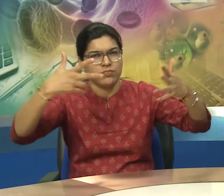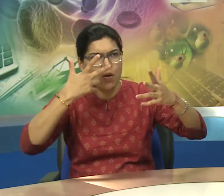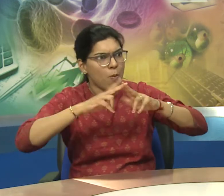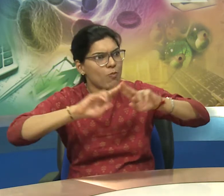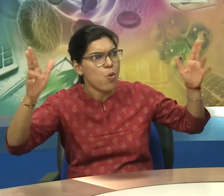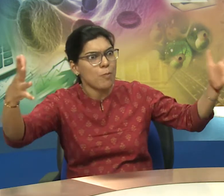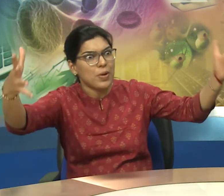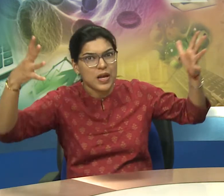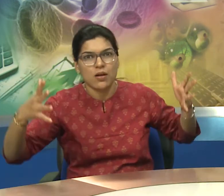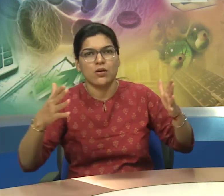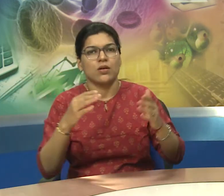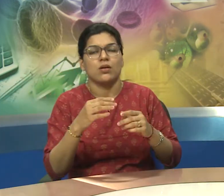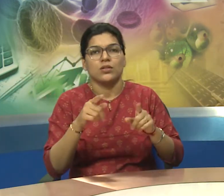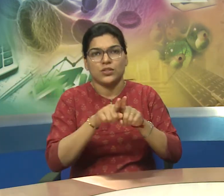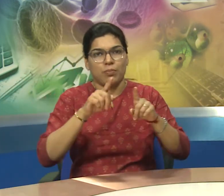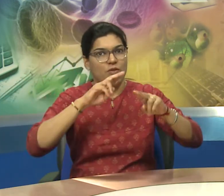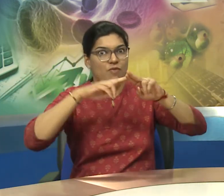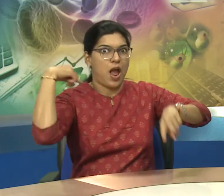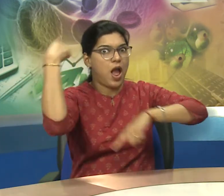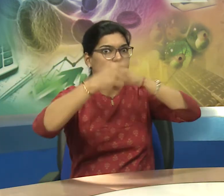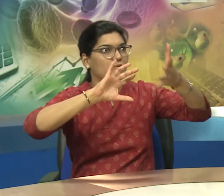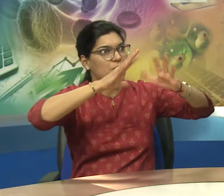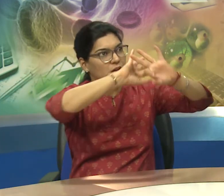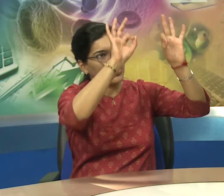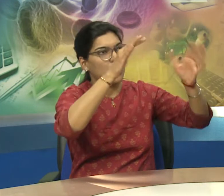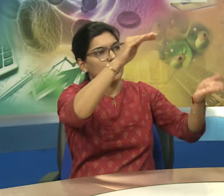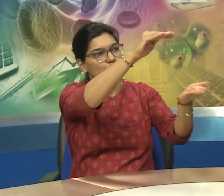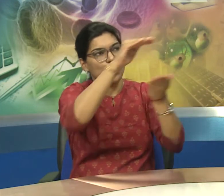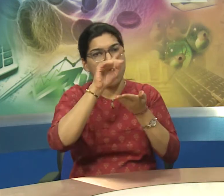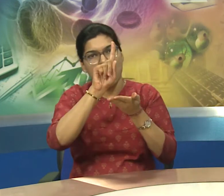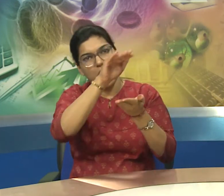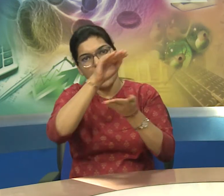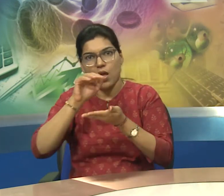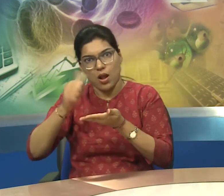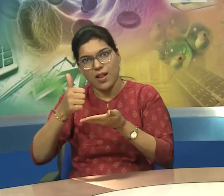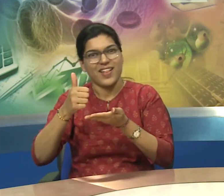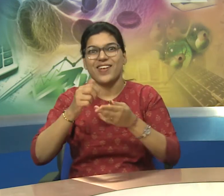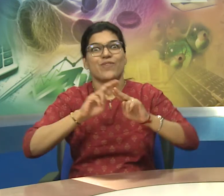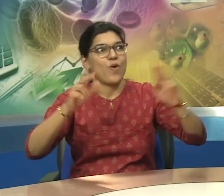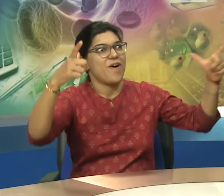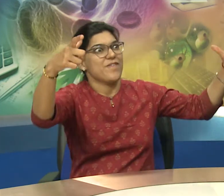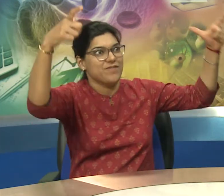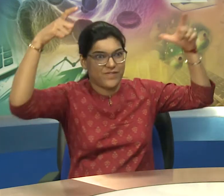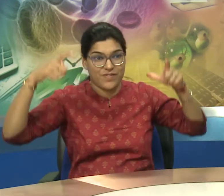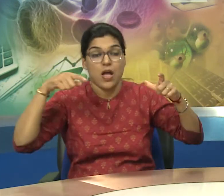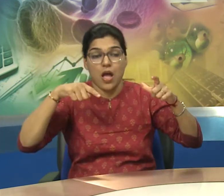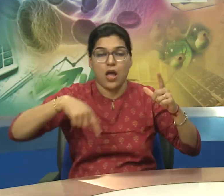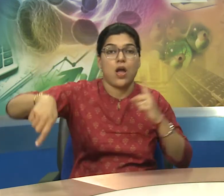that is termed as bulk. For example, in a factory, we